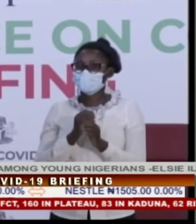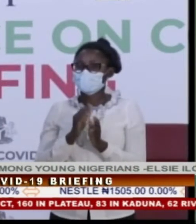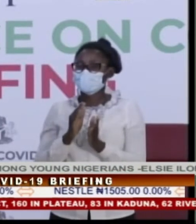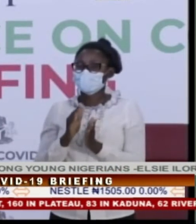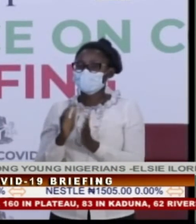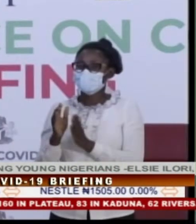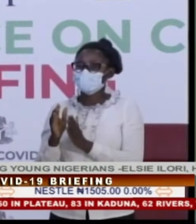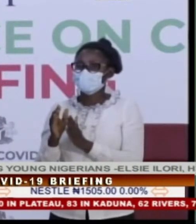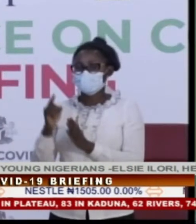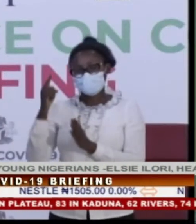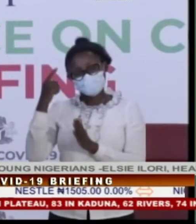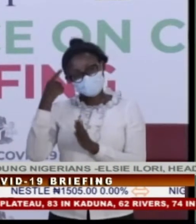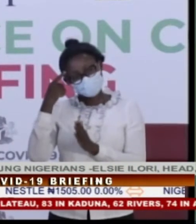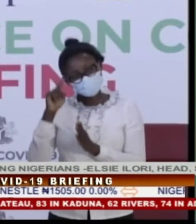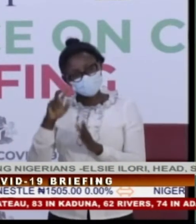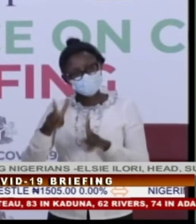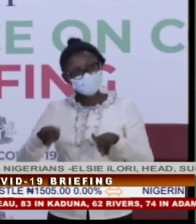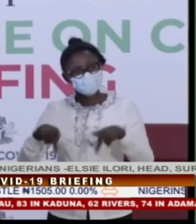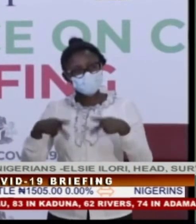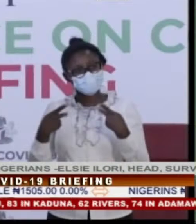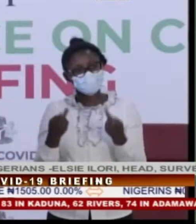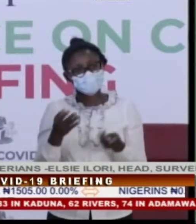for the provision of